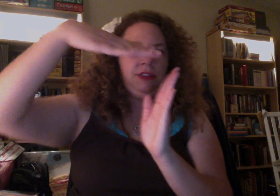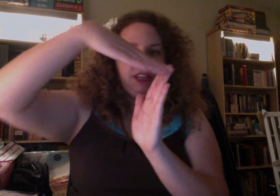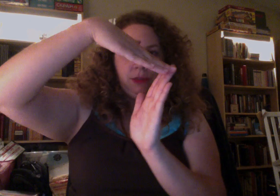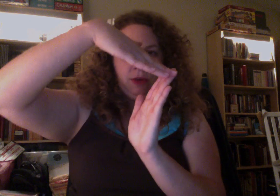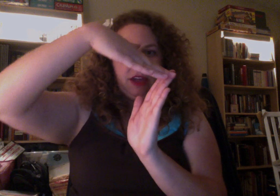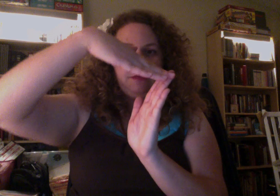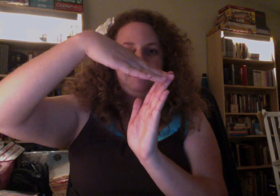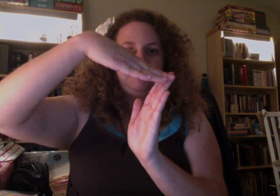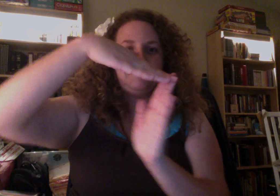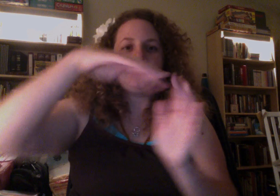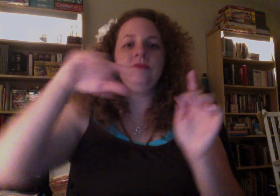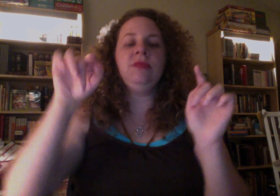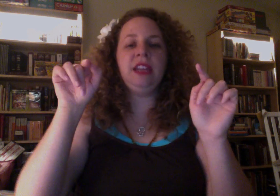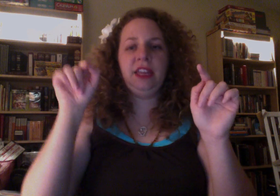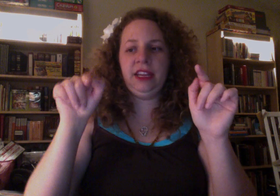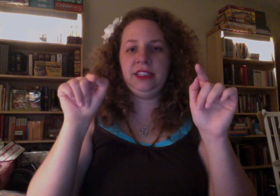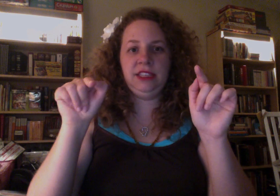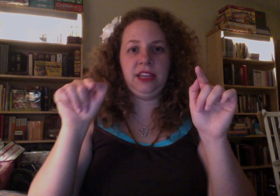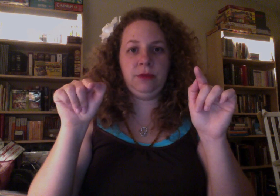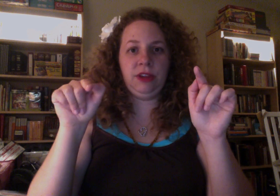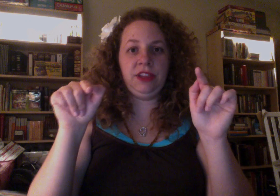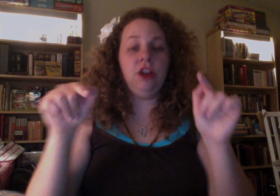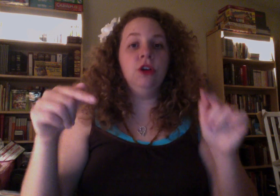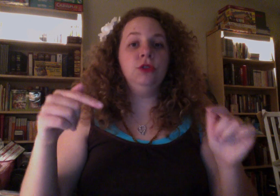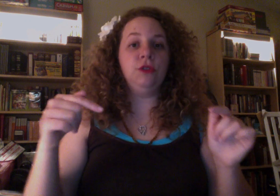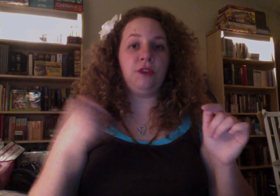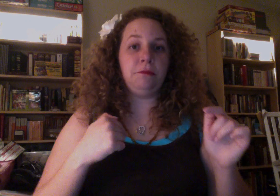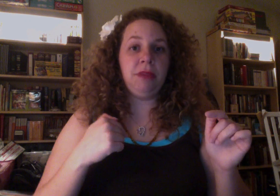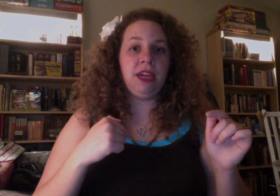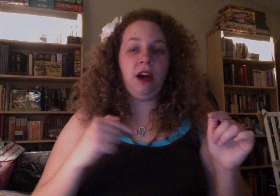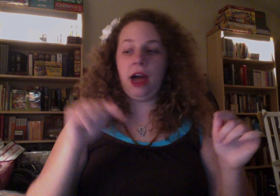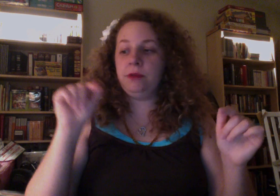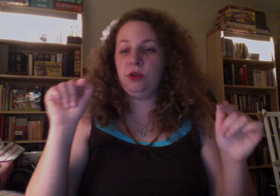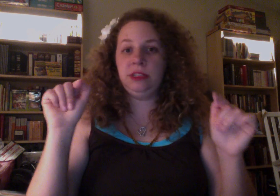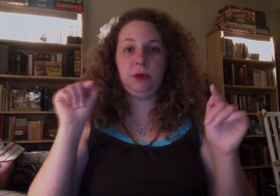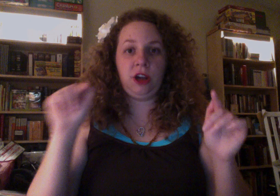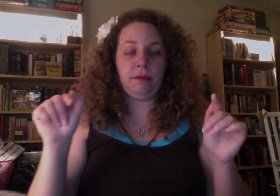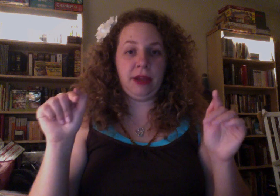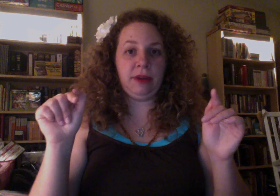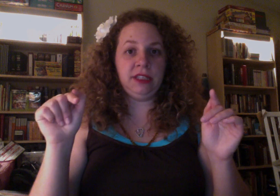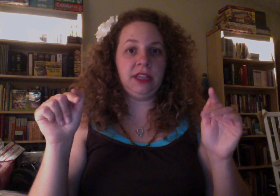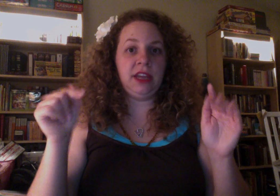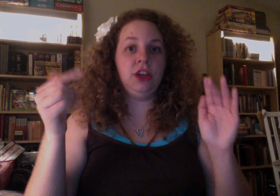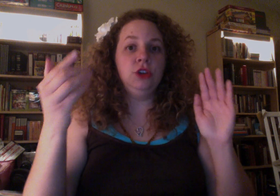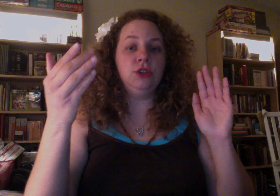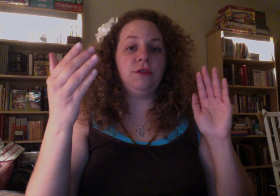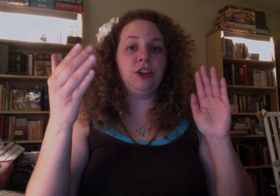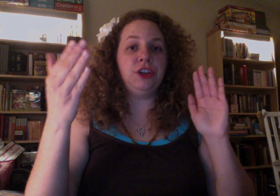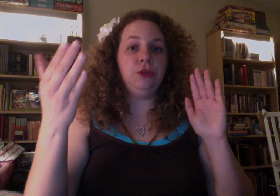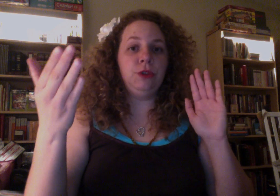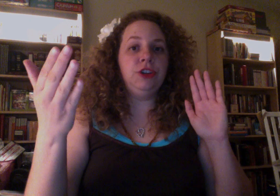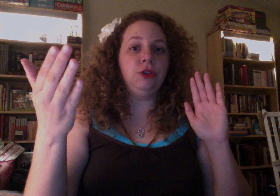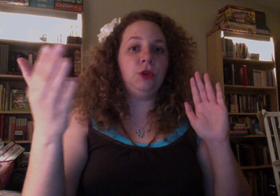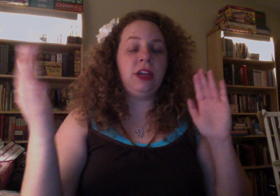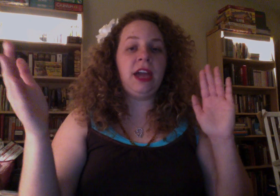this way, and I can see the M right there. So for me, I'm going to put it on my right side. So for you, when you're looking at